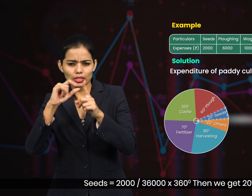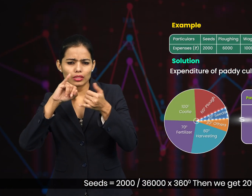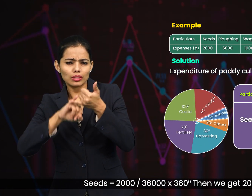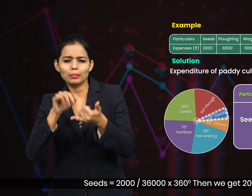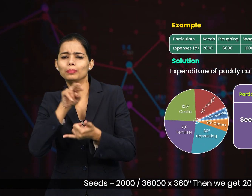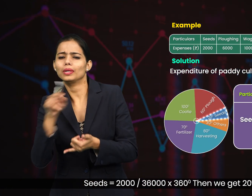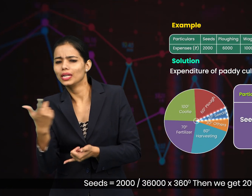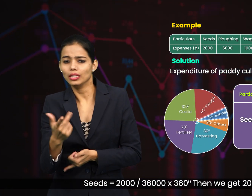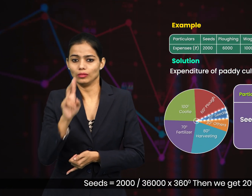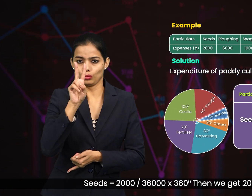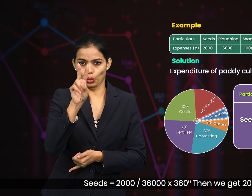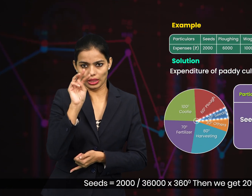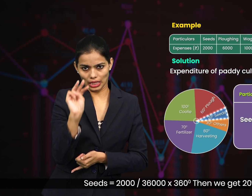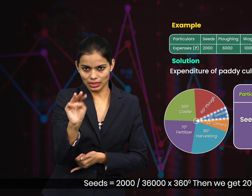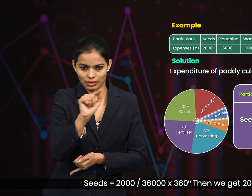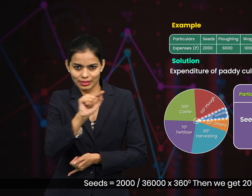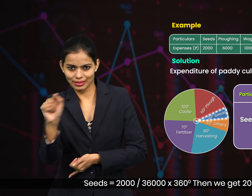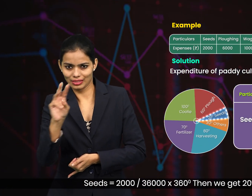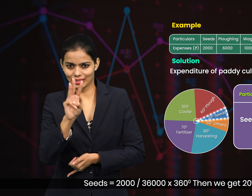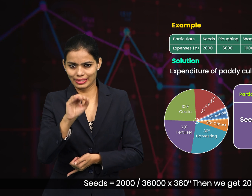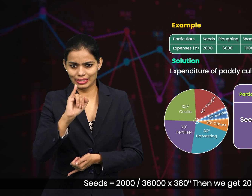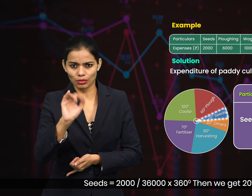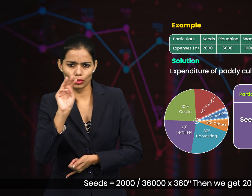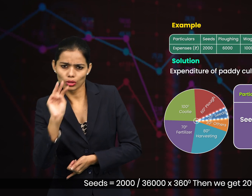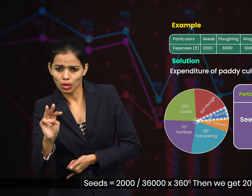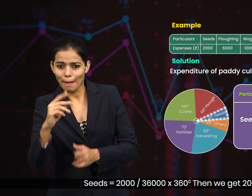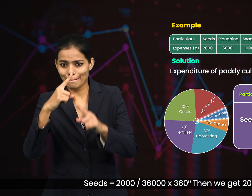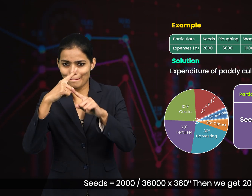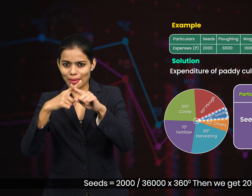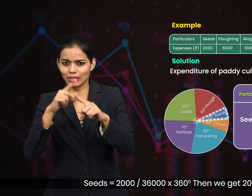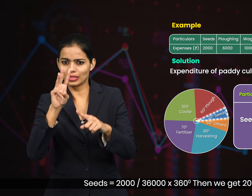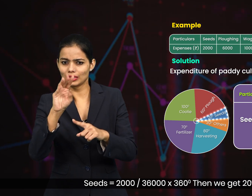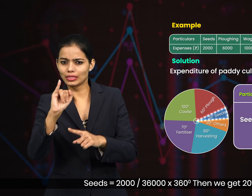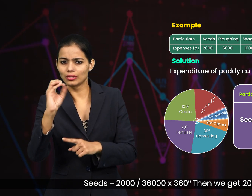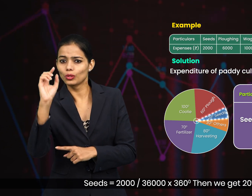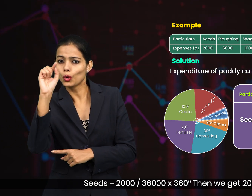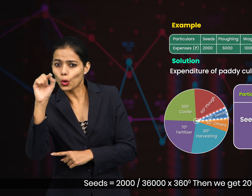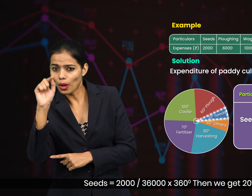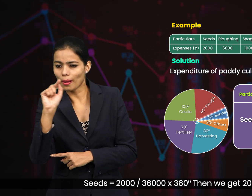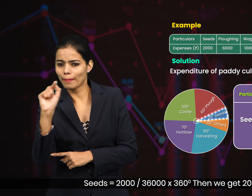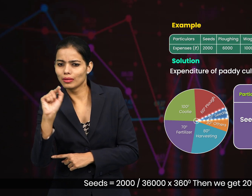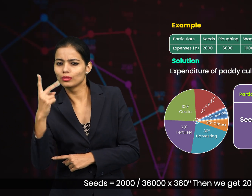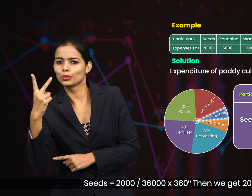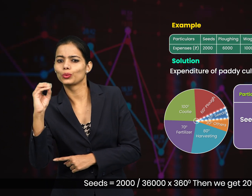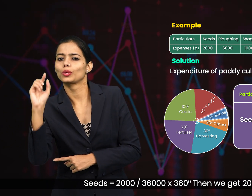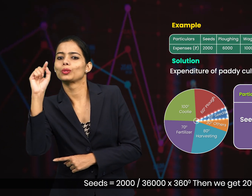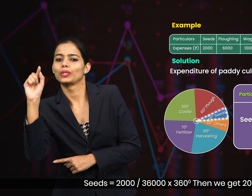Seeds is equal to 2000 by 36,000 into 360 degree. Then we get 20 degree.